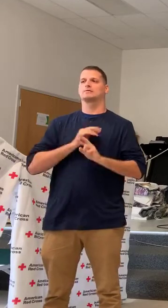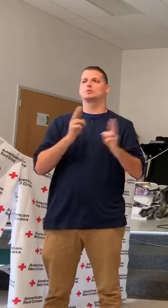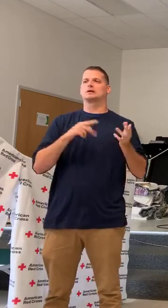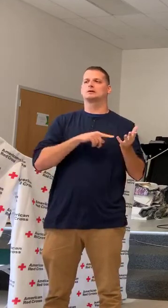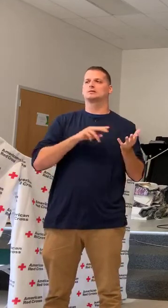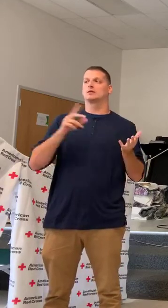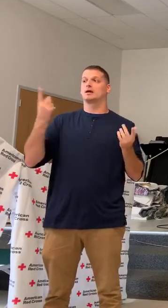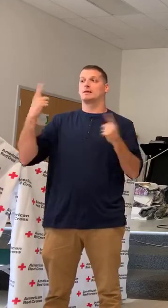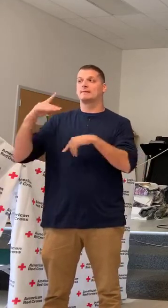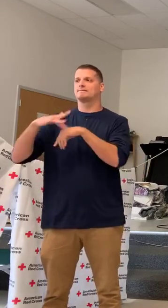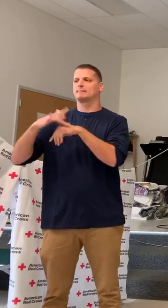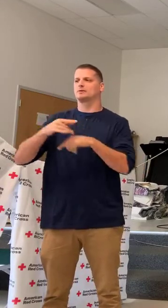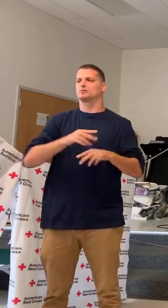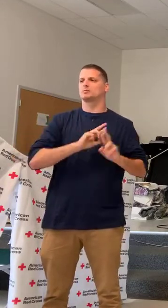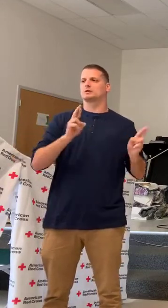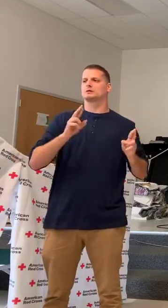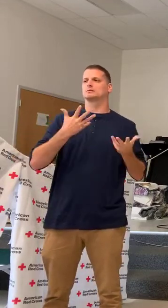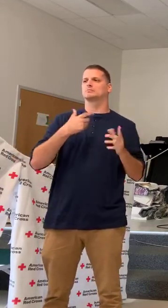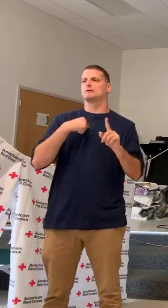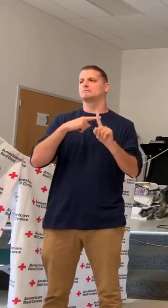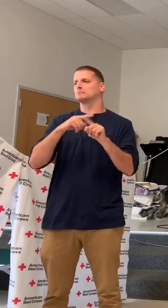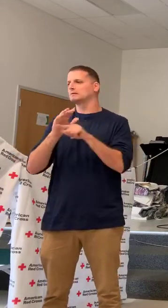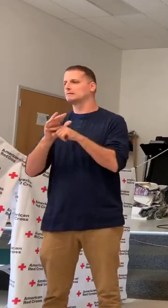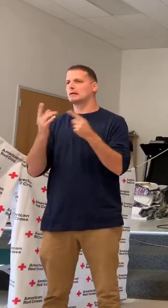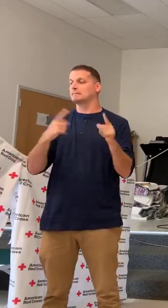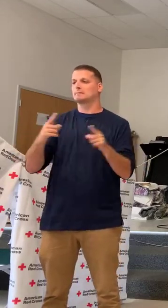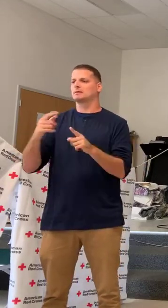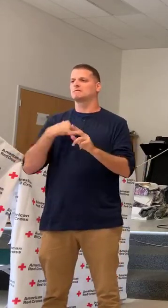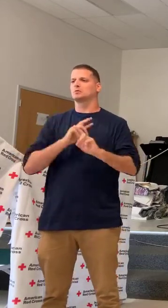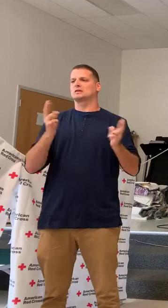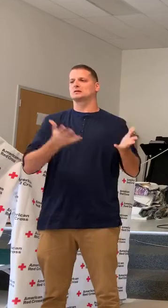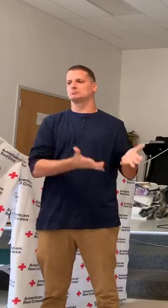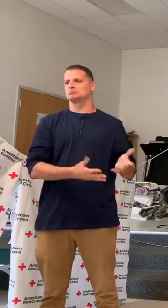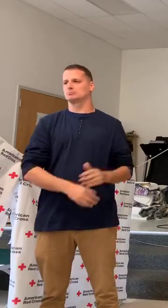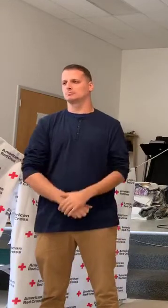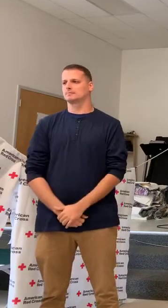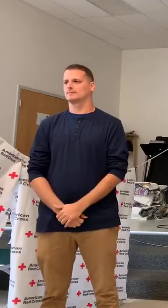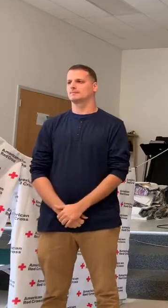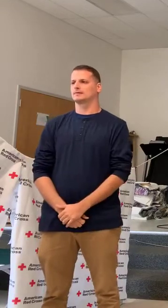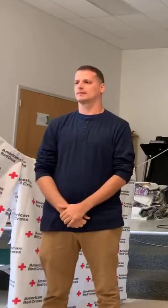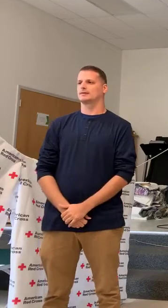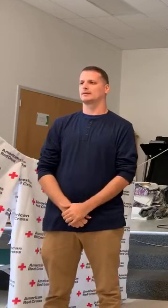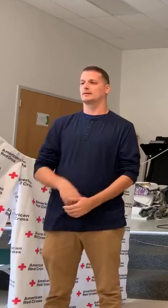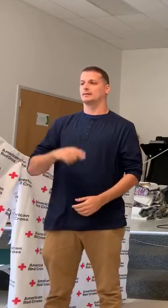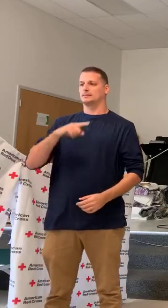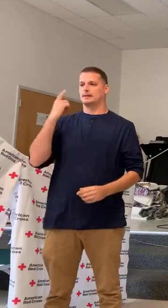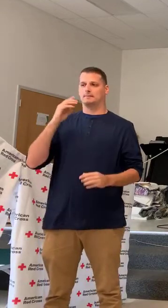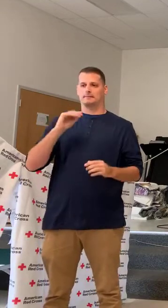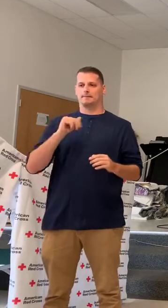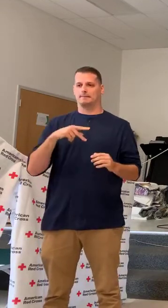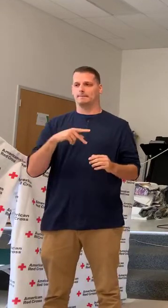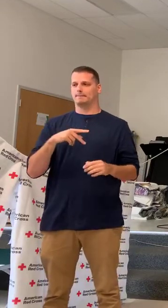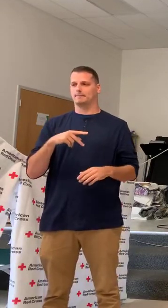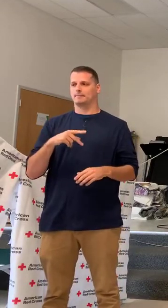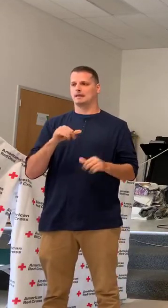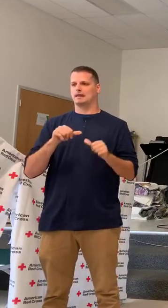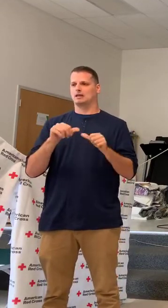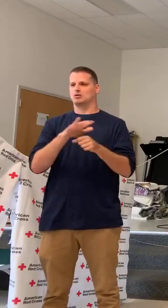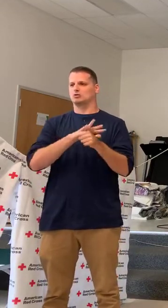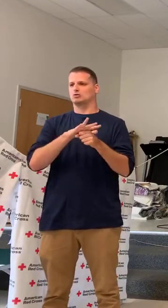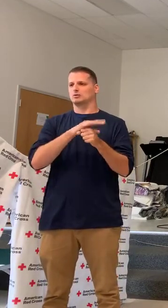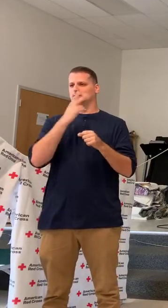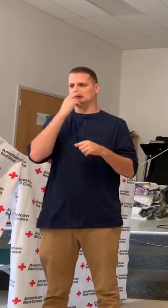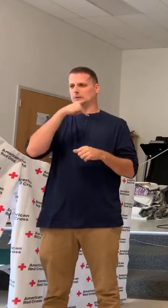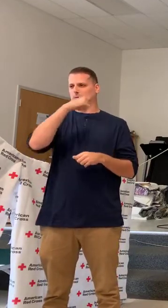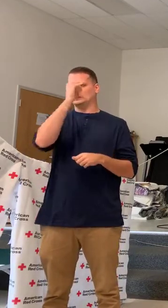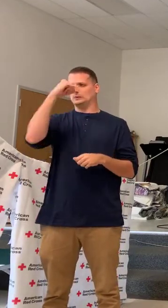sword there, but I think we're looking good. The black on the map are areas where we feel like the fire's been contained and it's not a